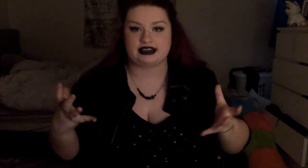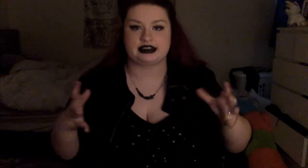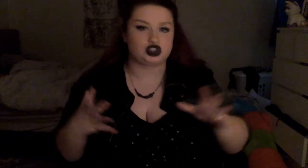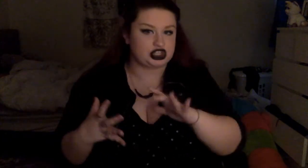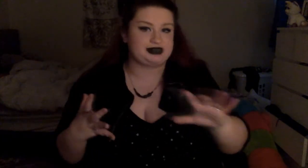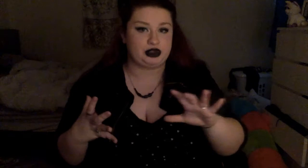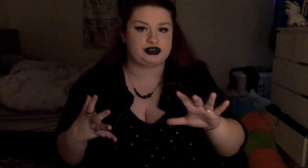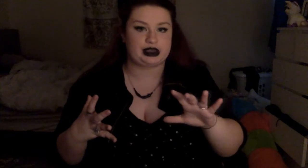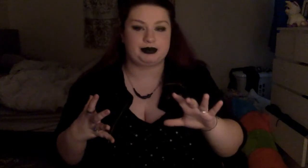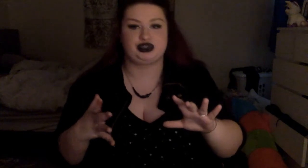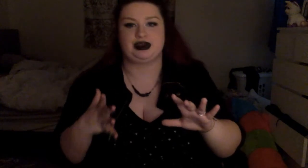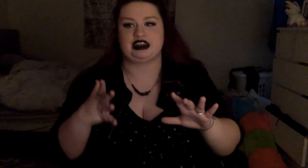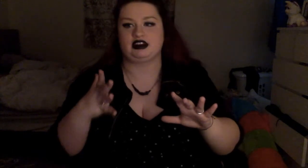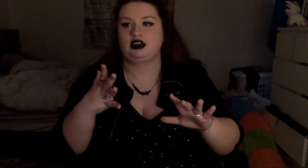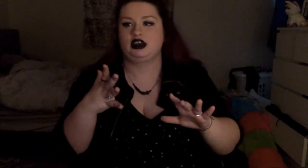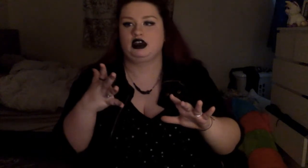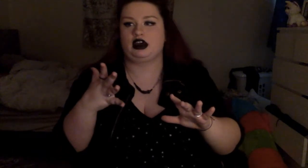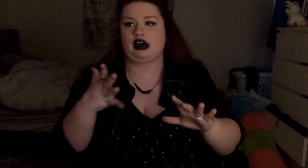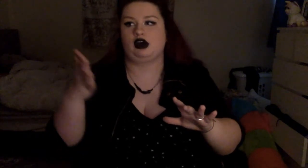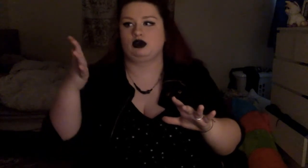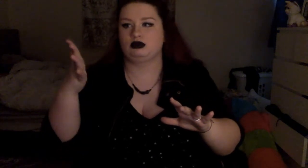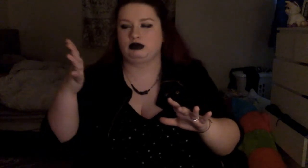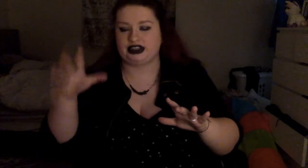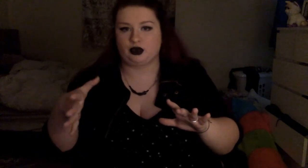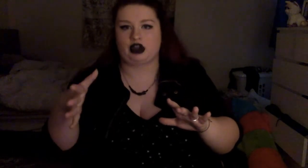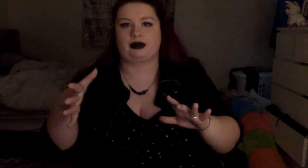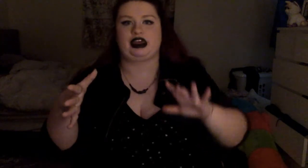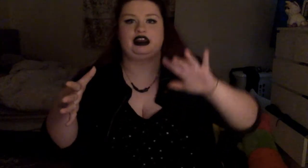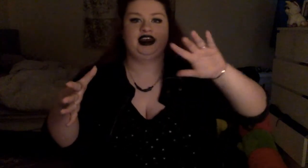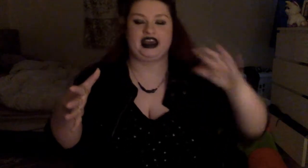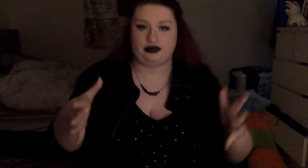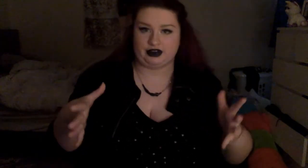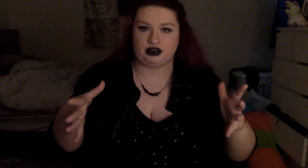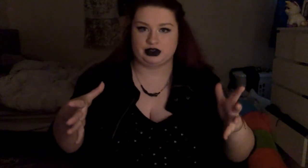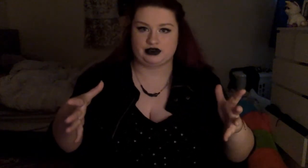that's just music between Bleed the Water Red and 50 Words for Murder.